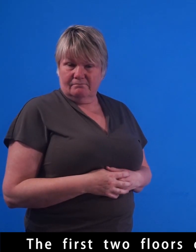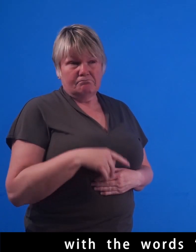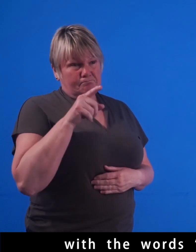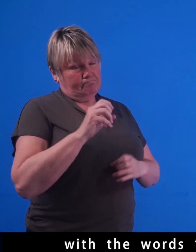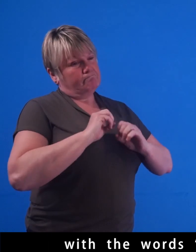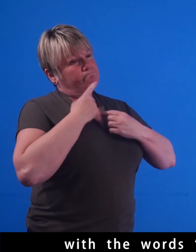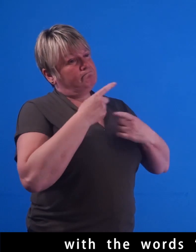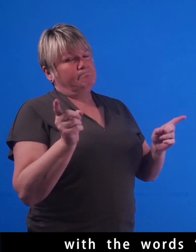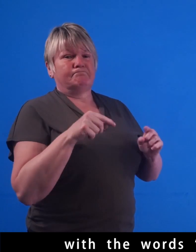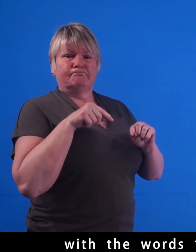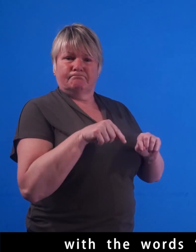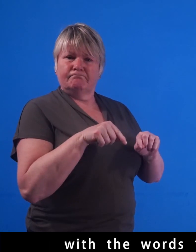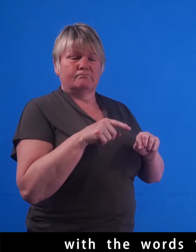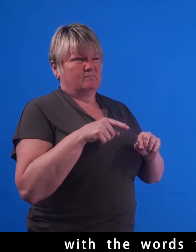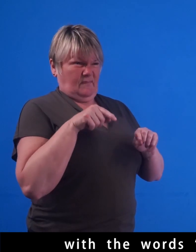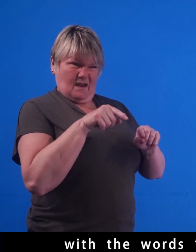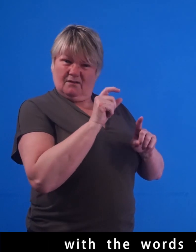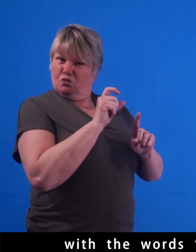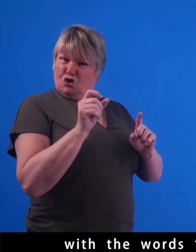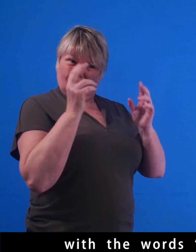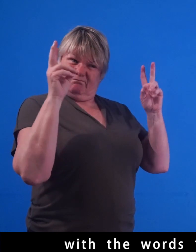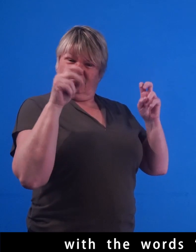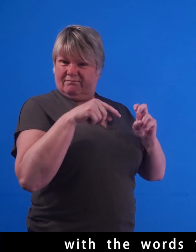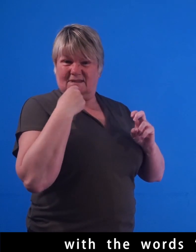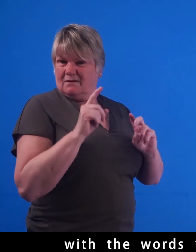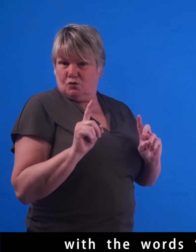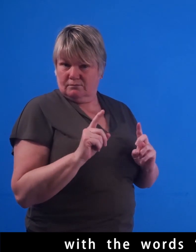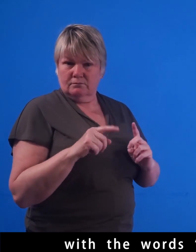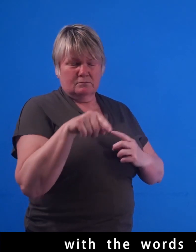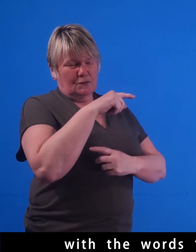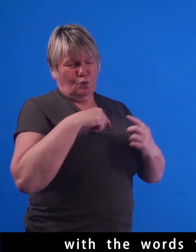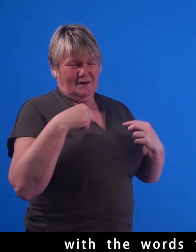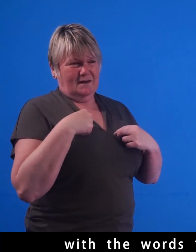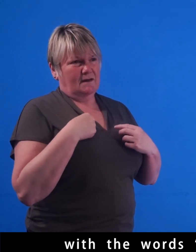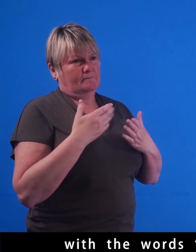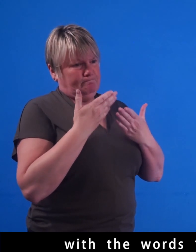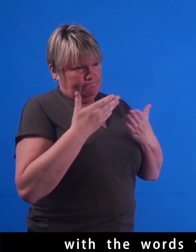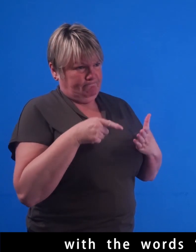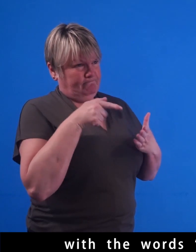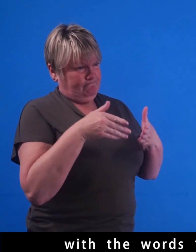with the words, "We dedicate this building to perpetuating memories of